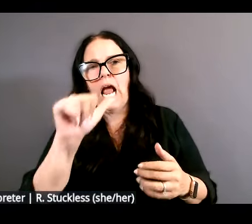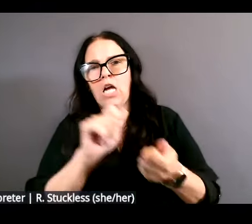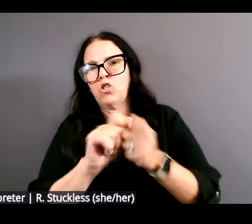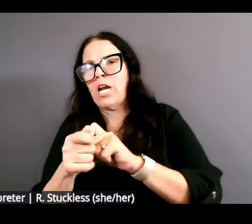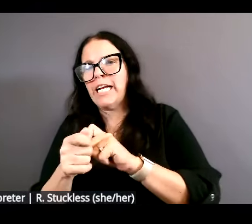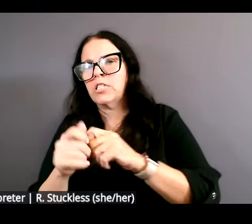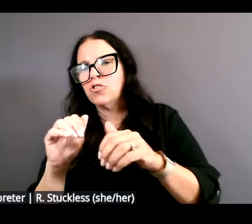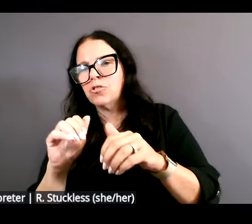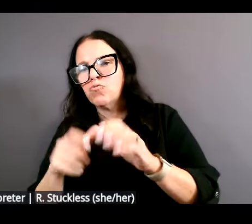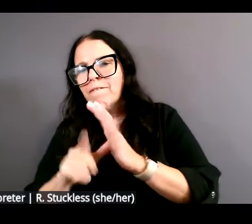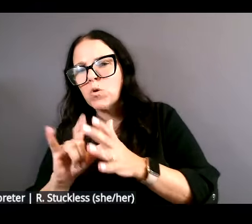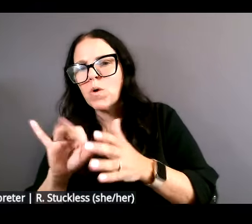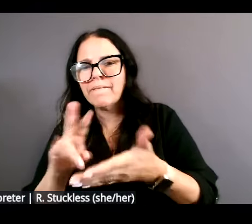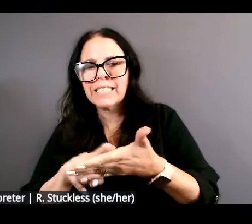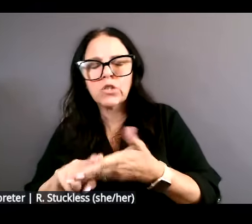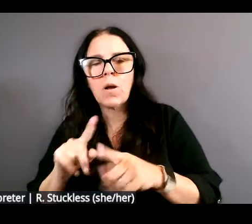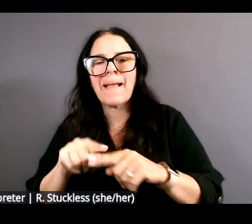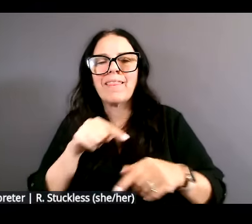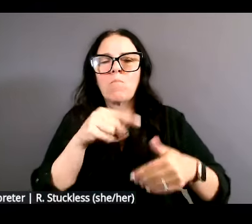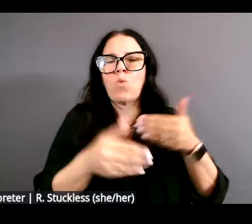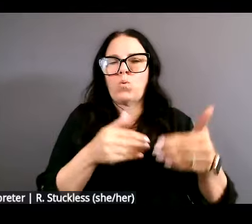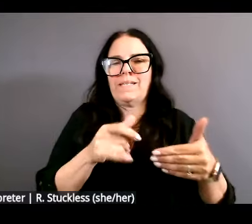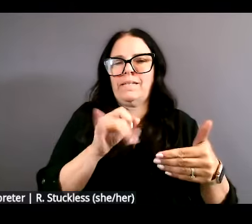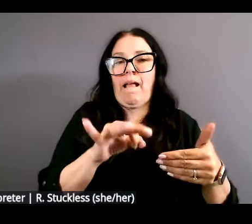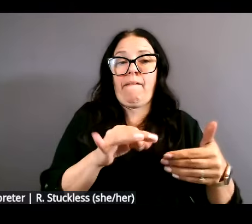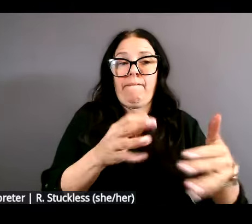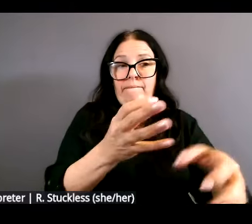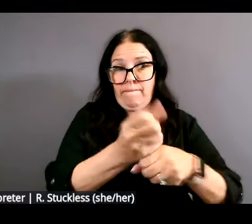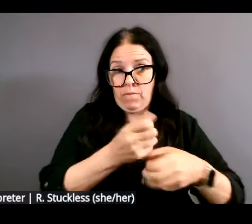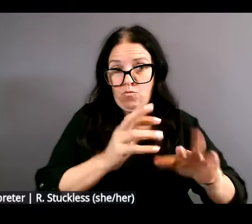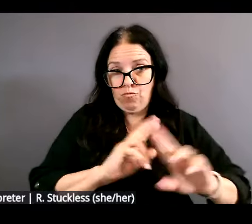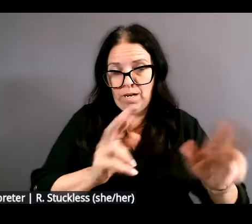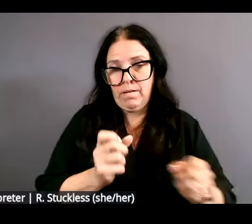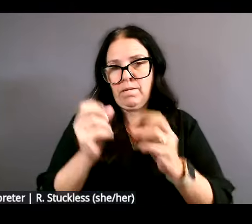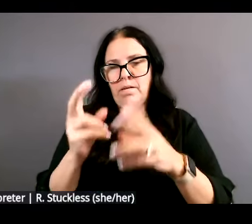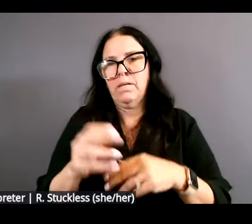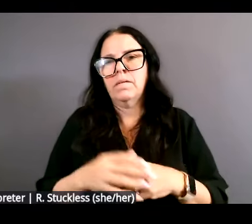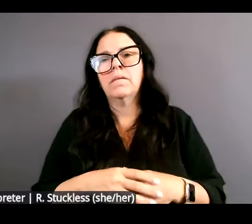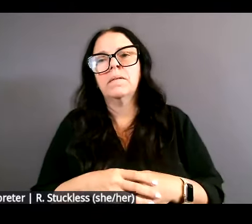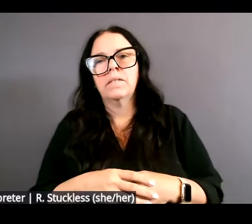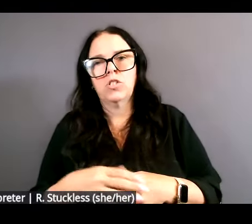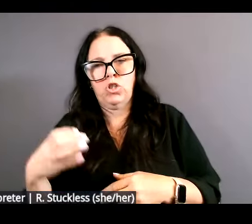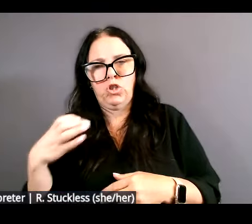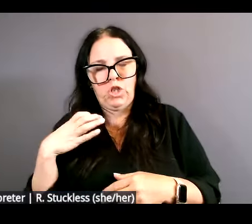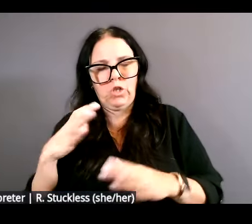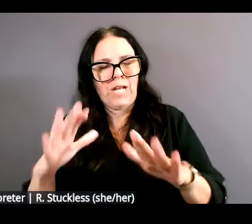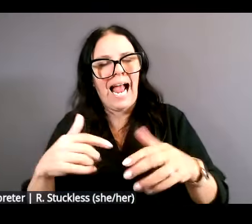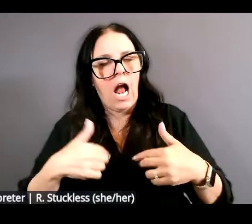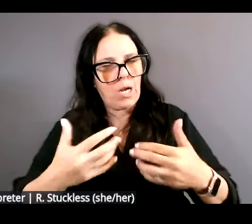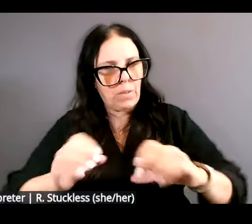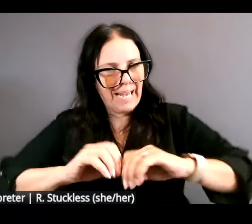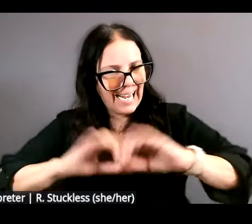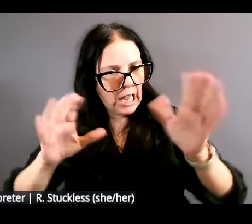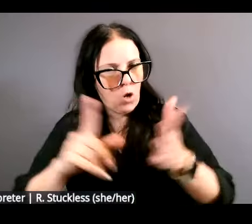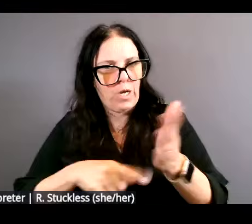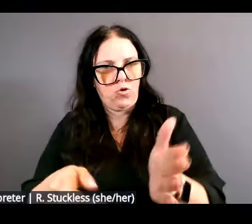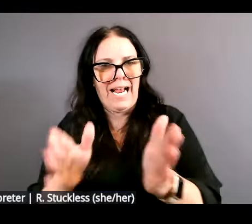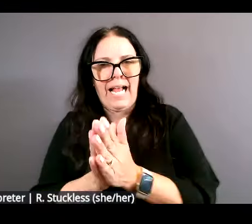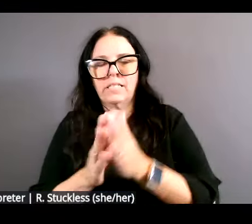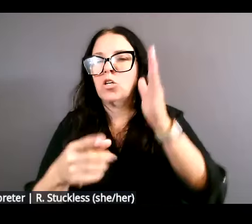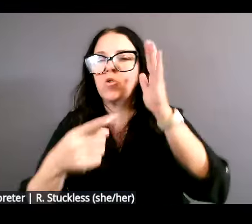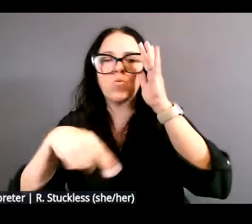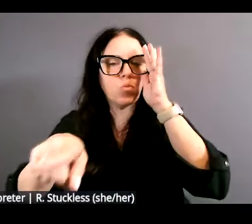just that upfront procedural piece. So To be really clear on what you are asking, you are not asking us to